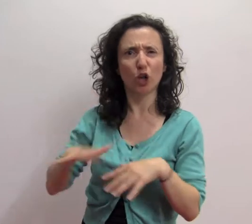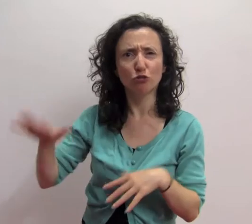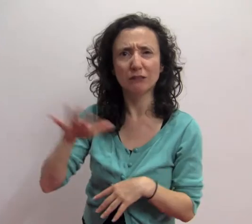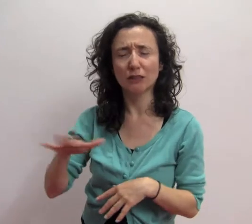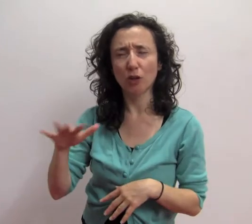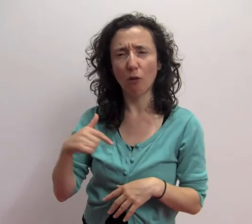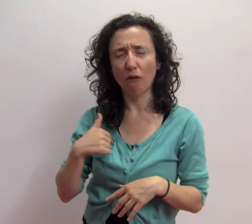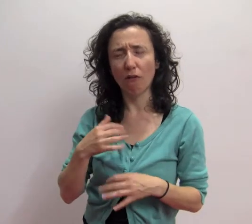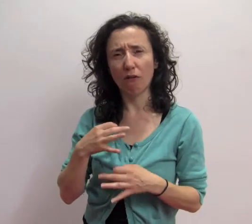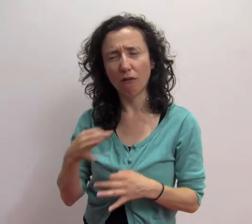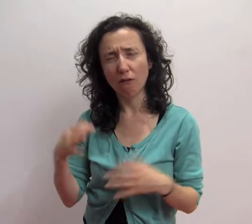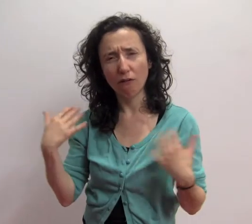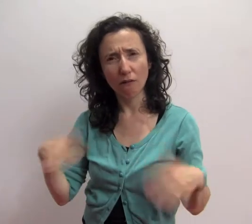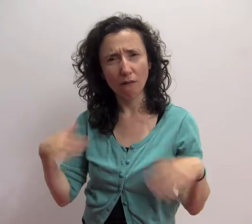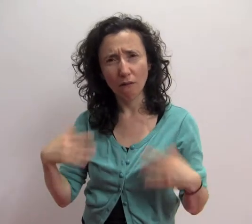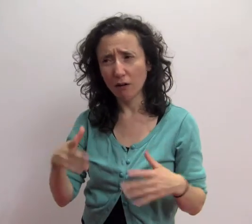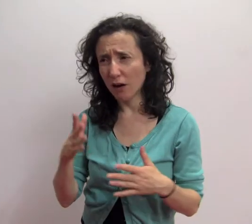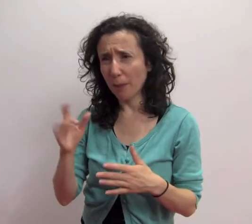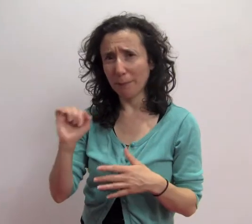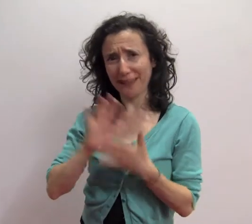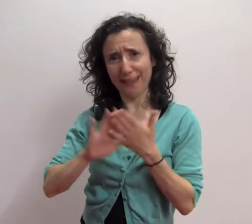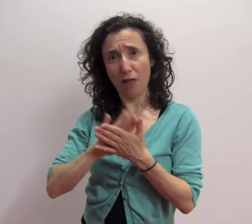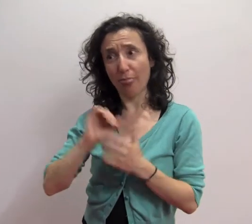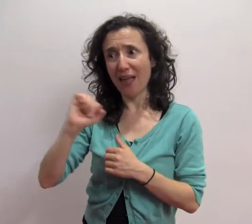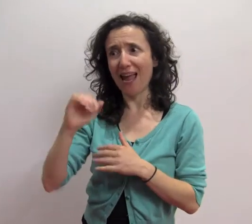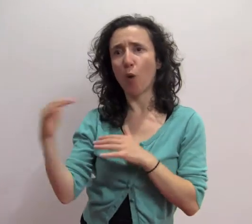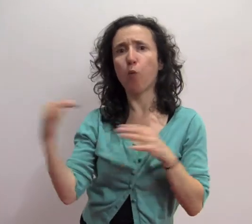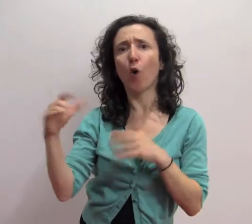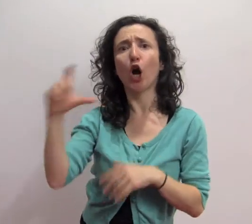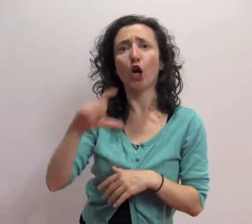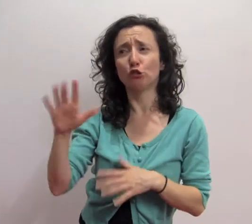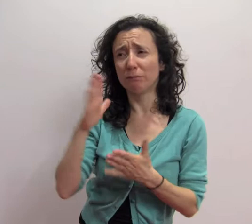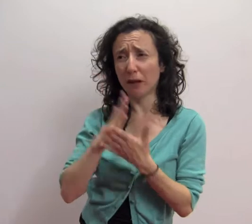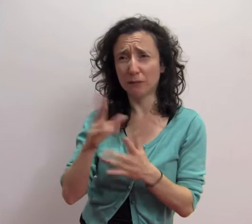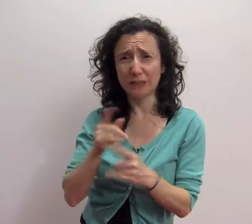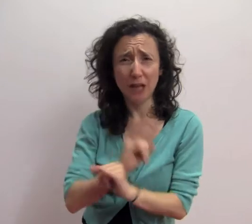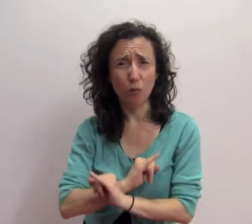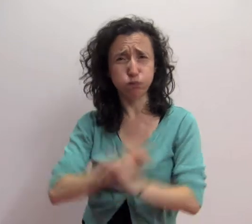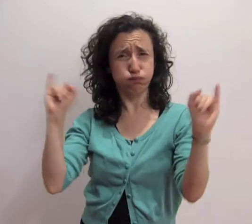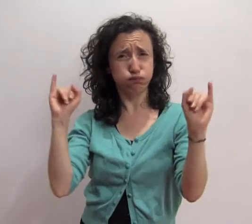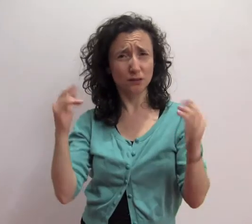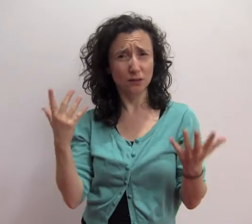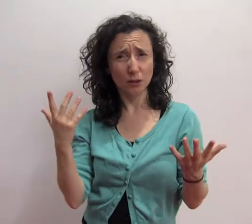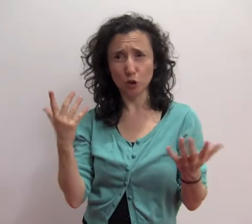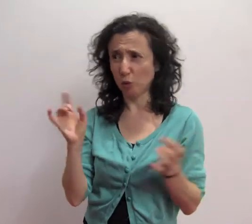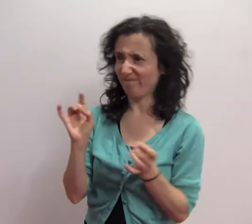escape their war-torn countries, and I've just found myself absolutely fascinated, meaning that their home country,